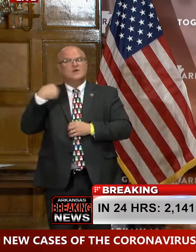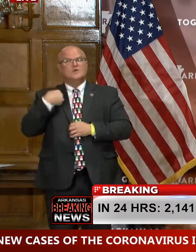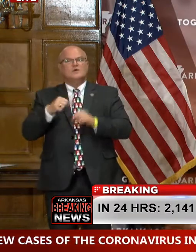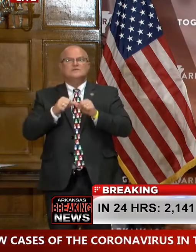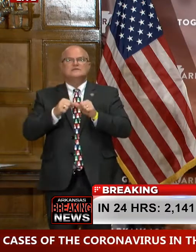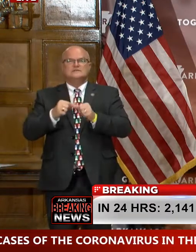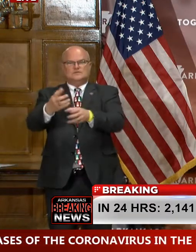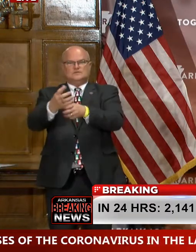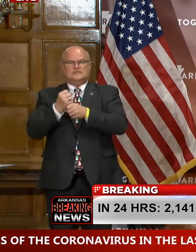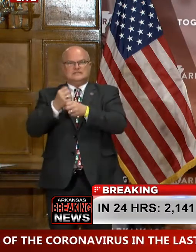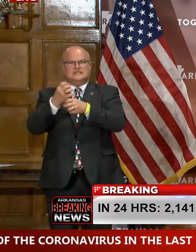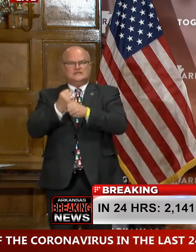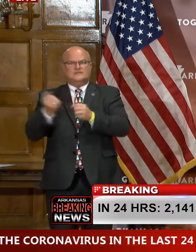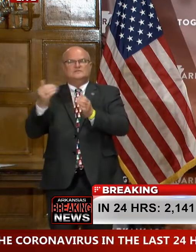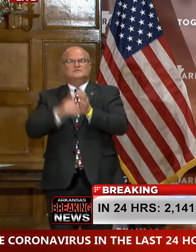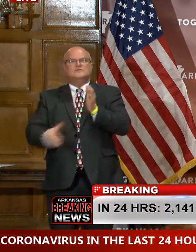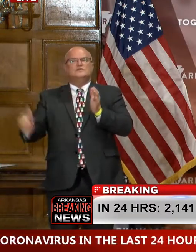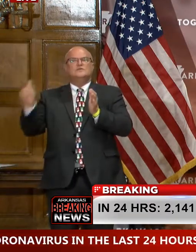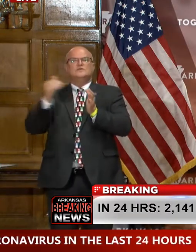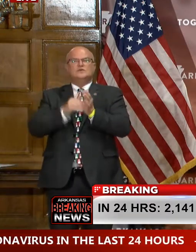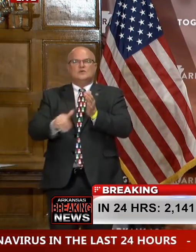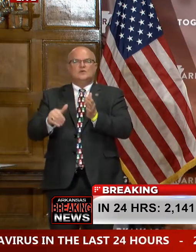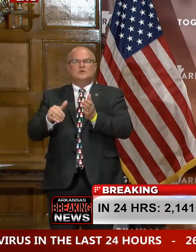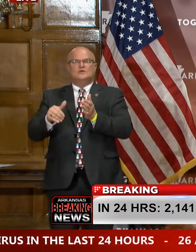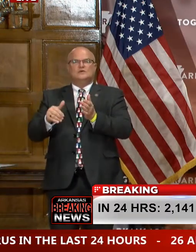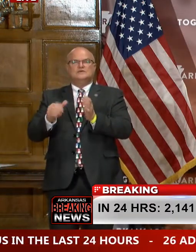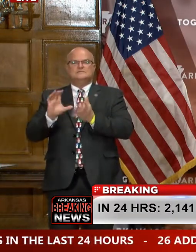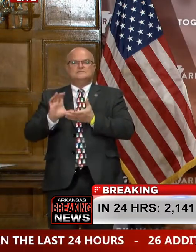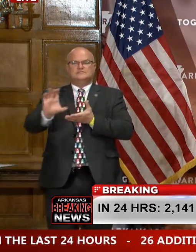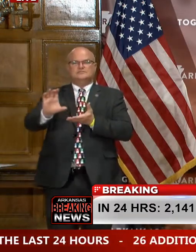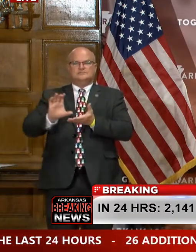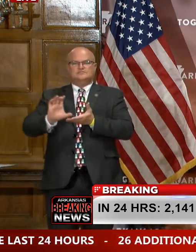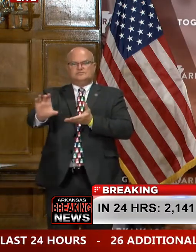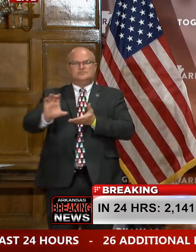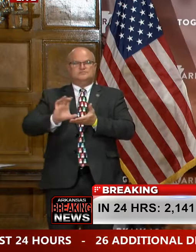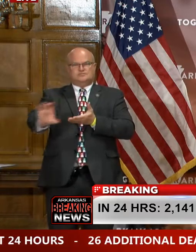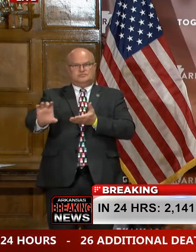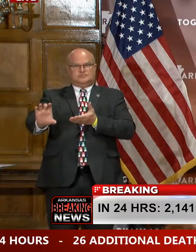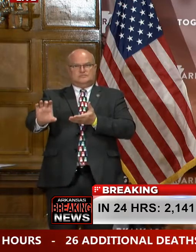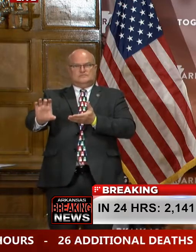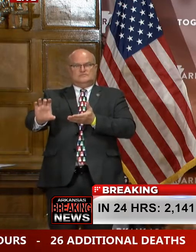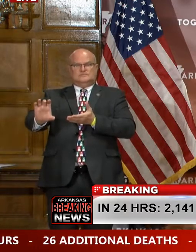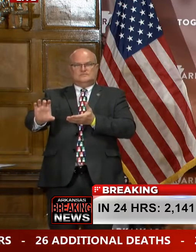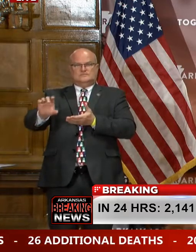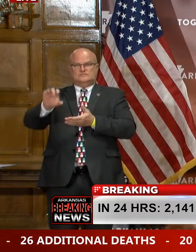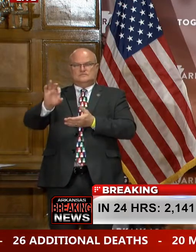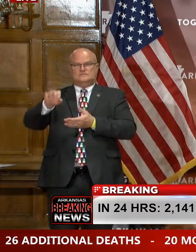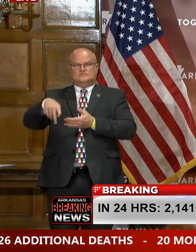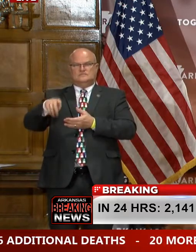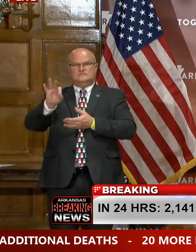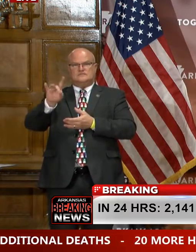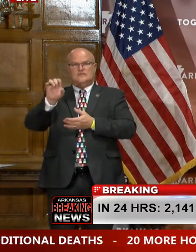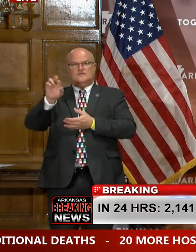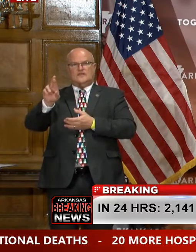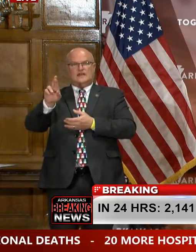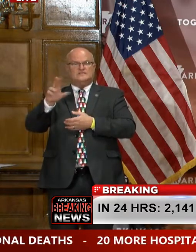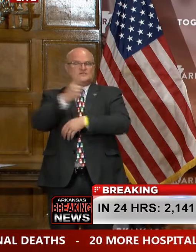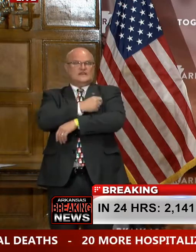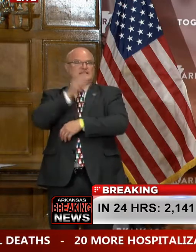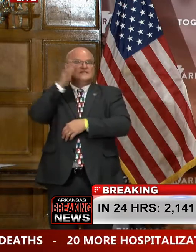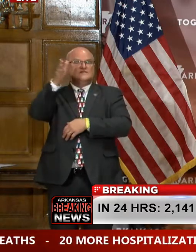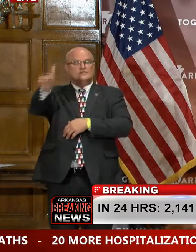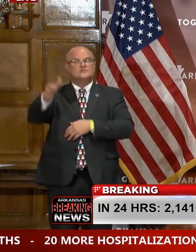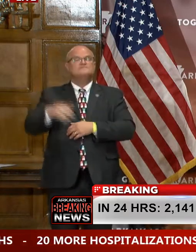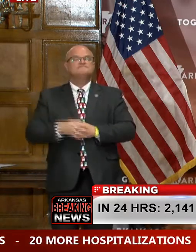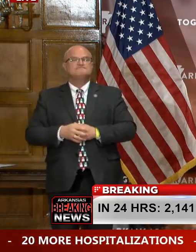to receive recurrent aliquots or allotments of Pfizer vaccine in the future.